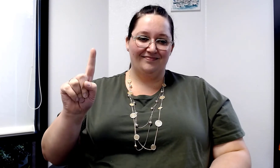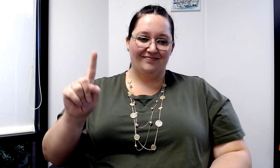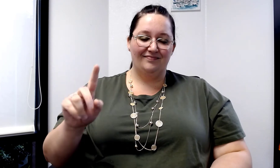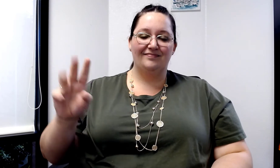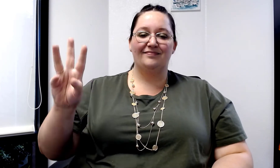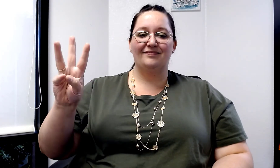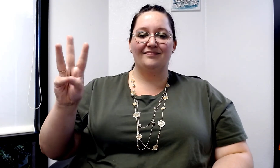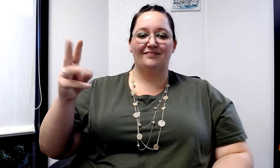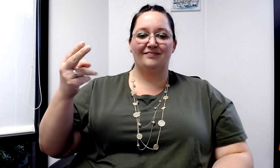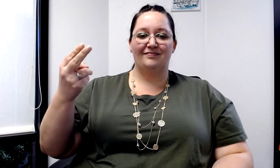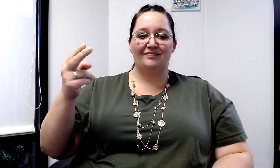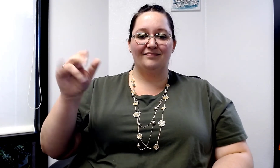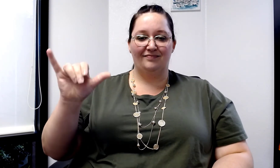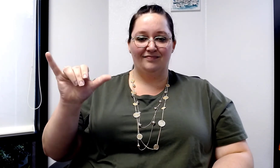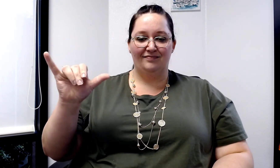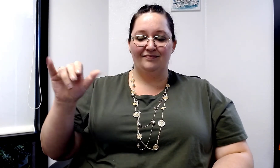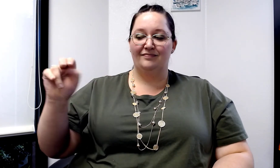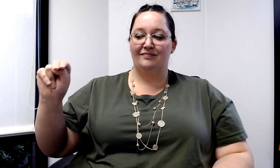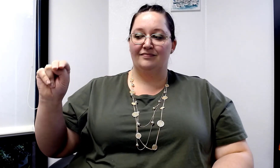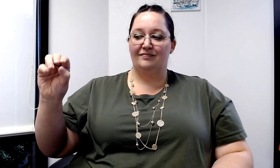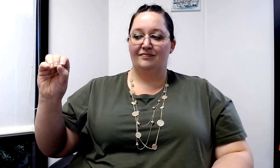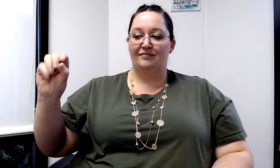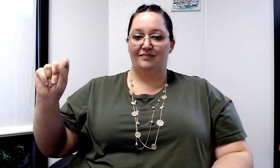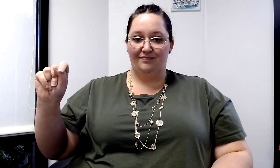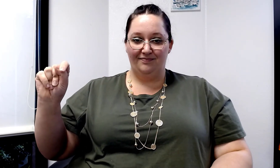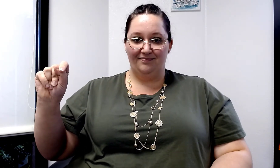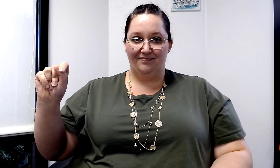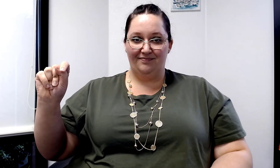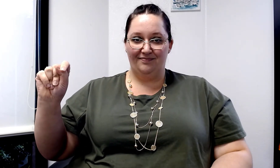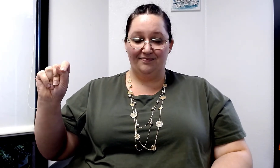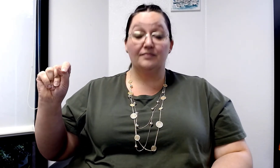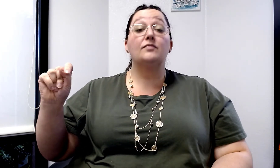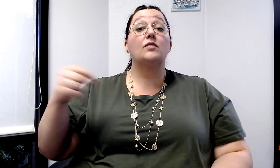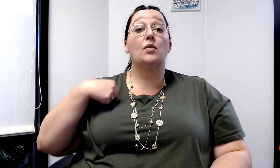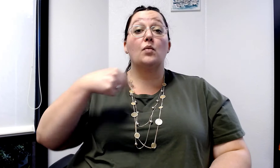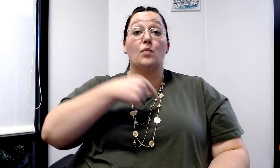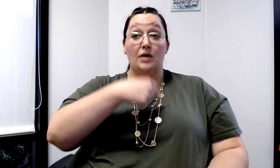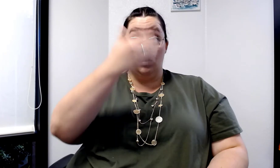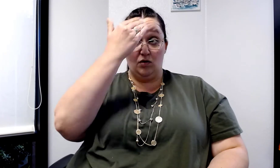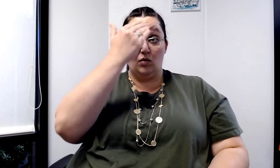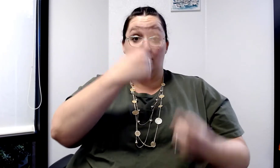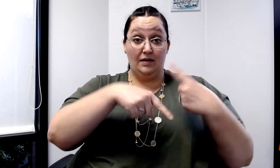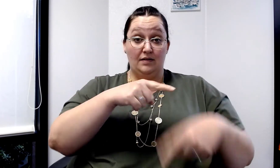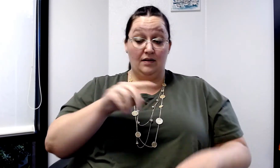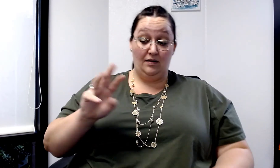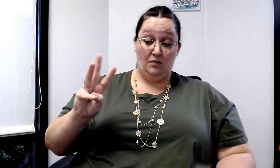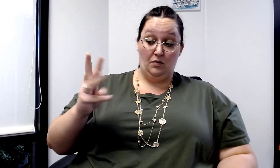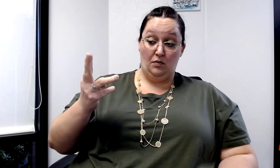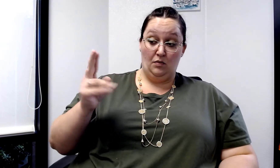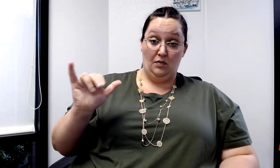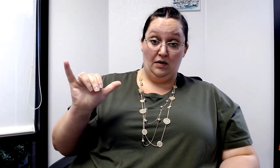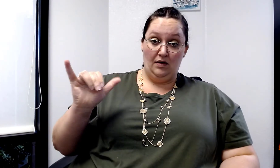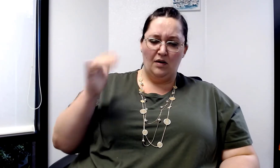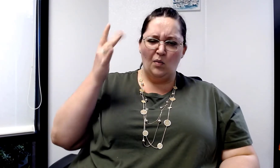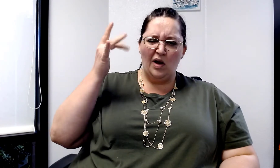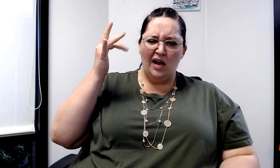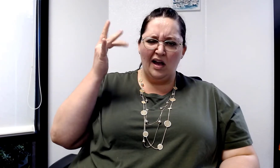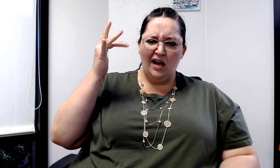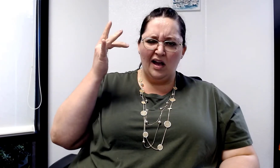Number 51 is the sign why not. We've already learned the sign why, and we've